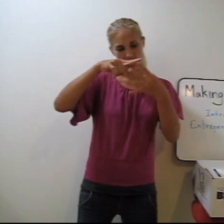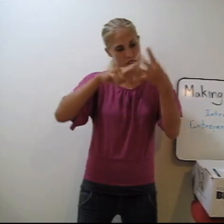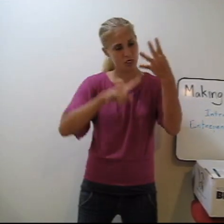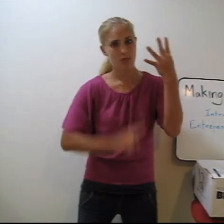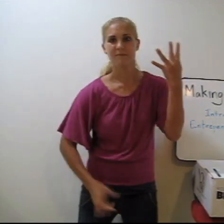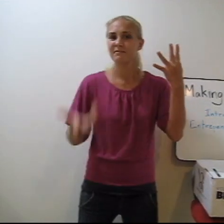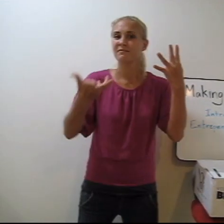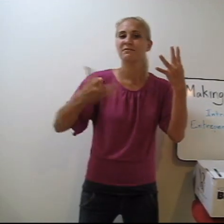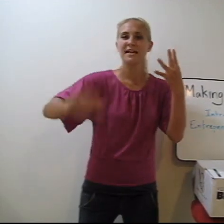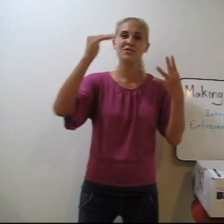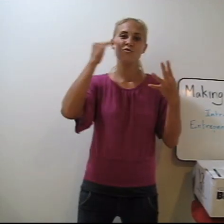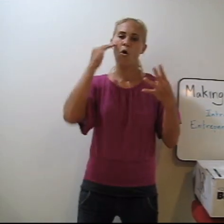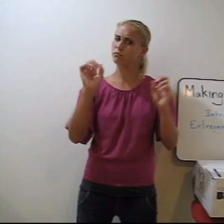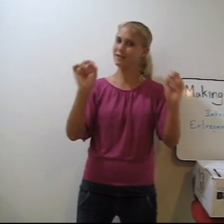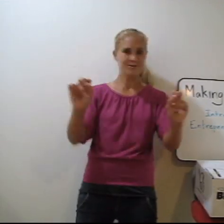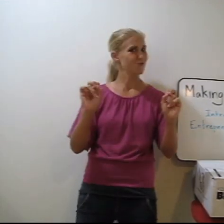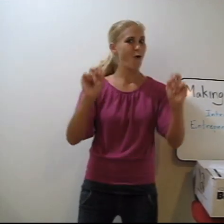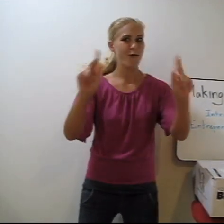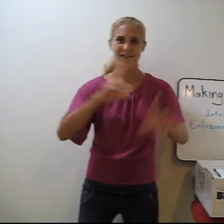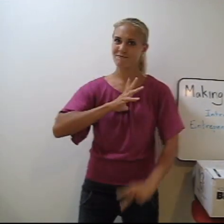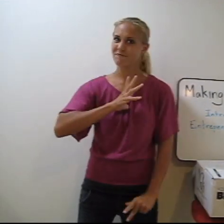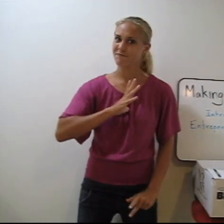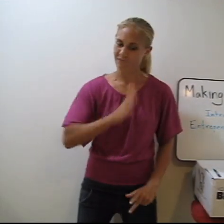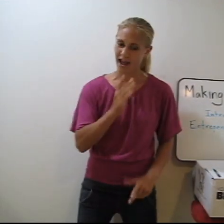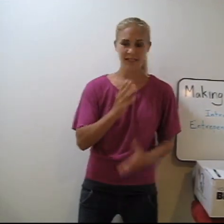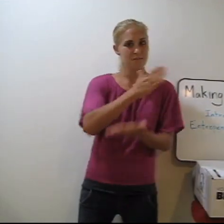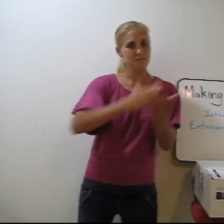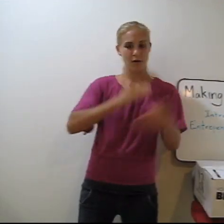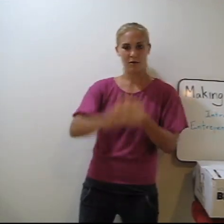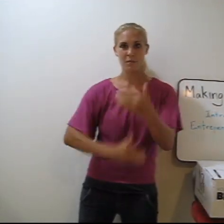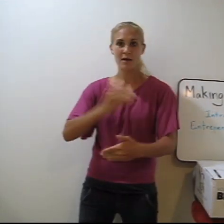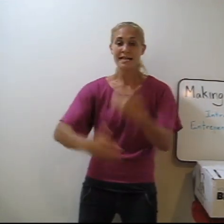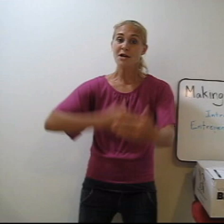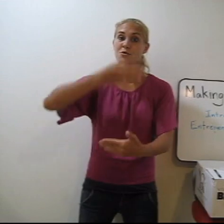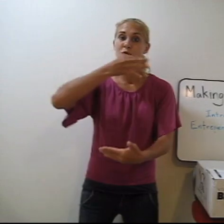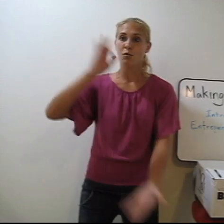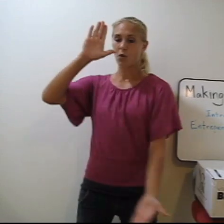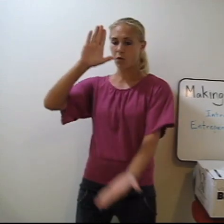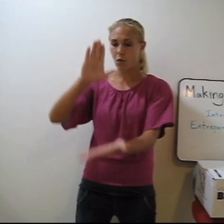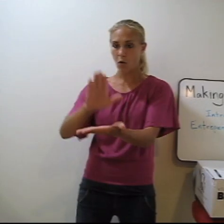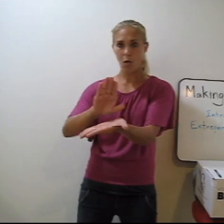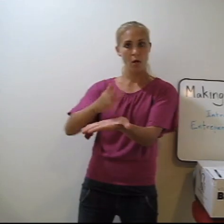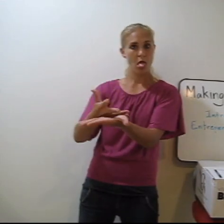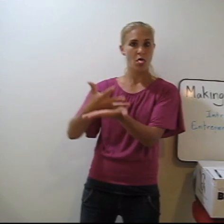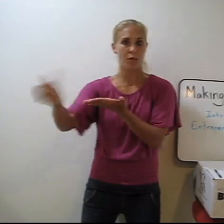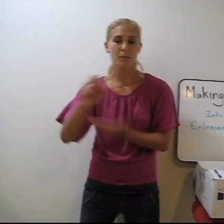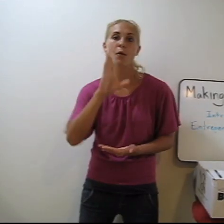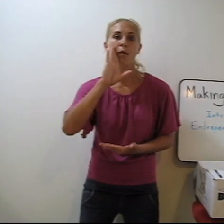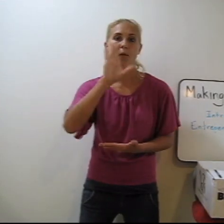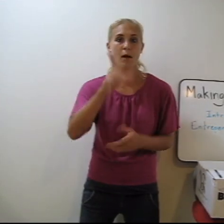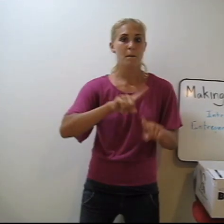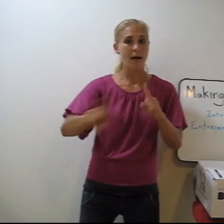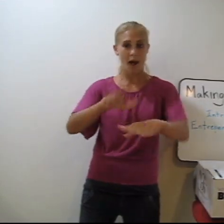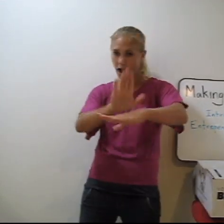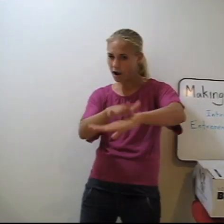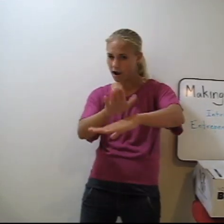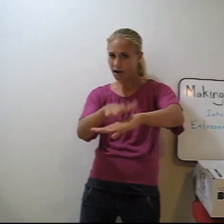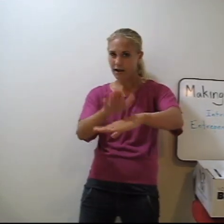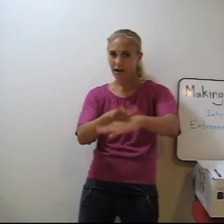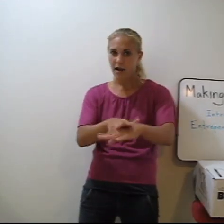it is okay and part of the process. It will soon subside. But I also want to warn you, when you feel those types of